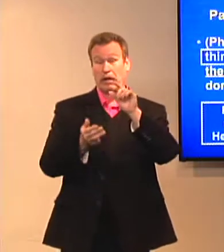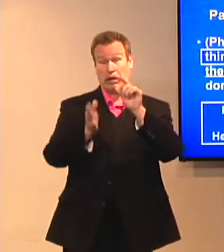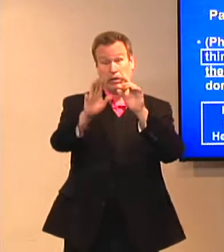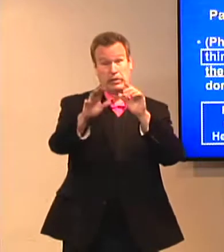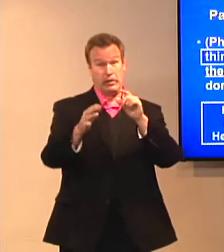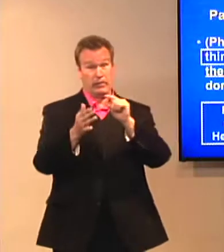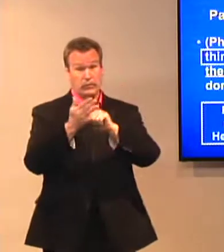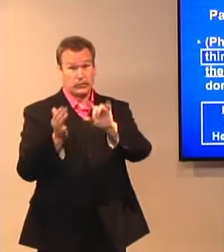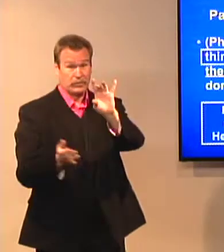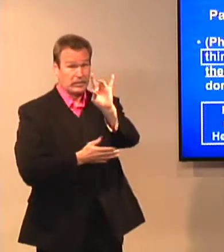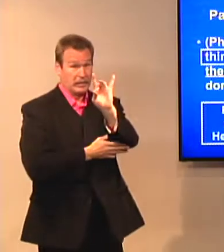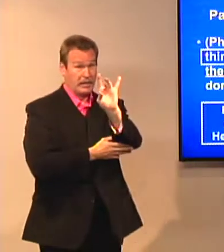and you get down to